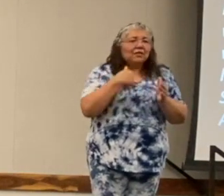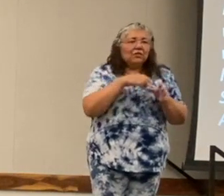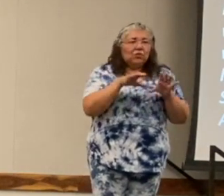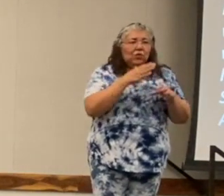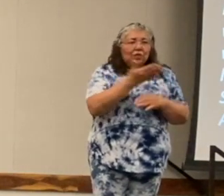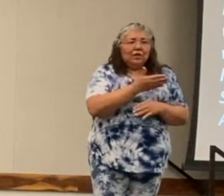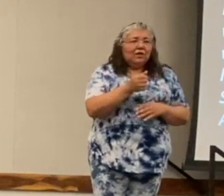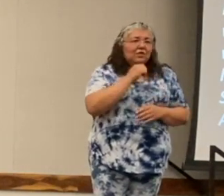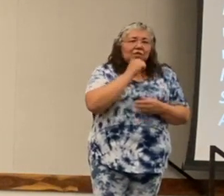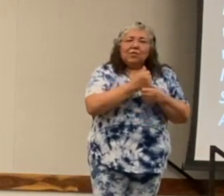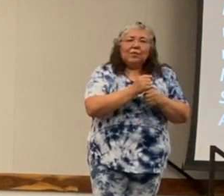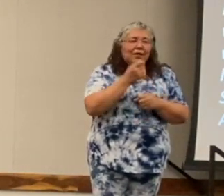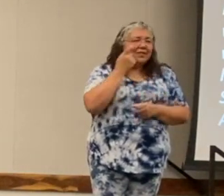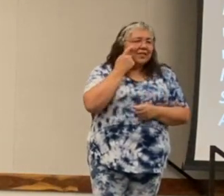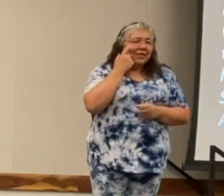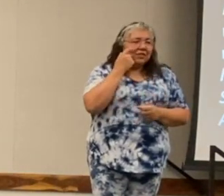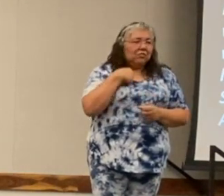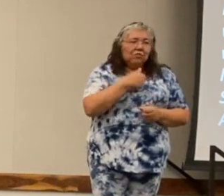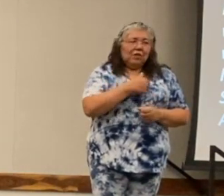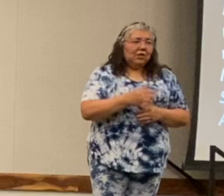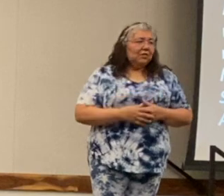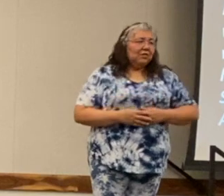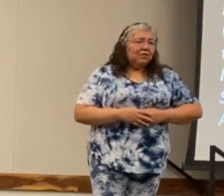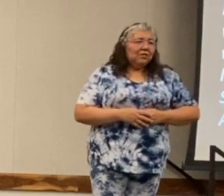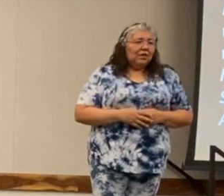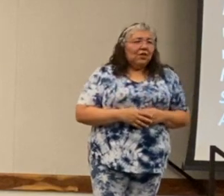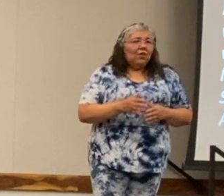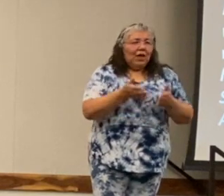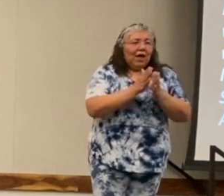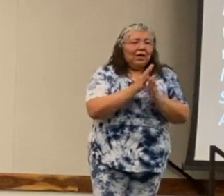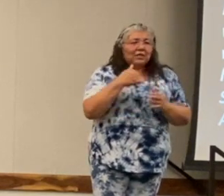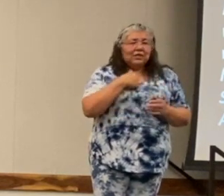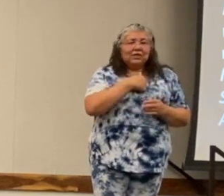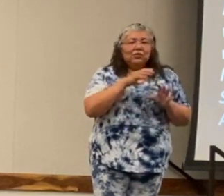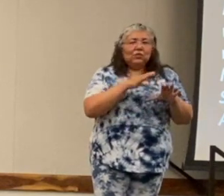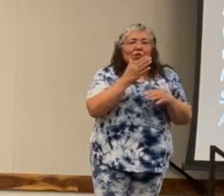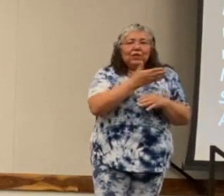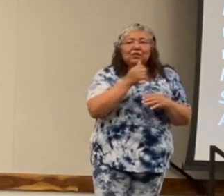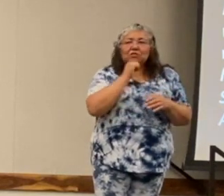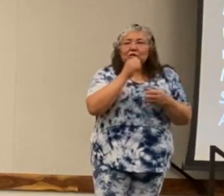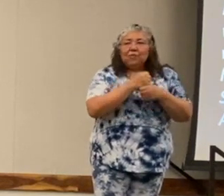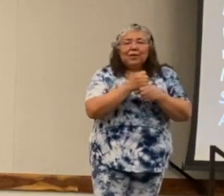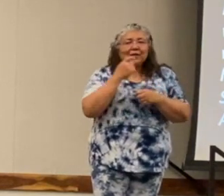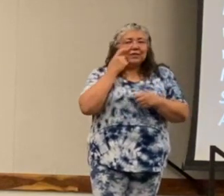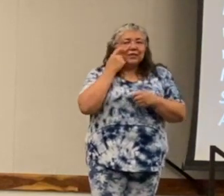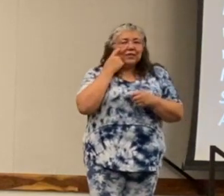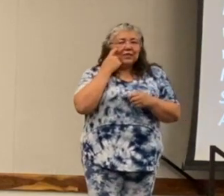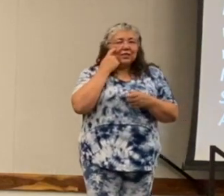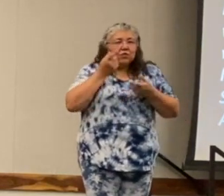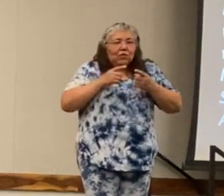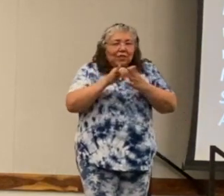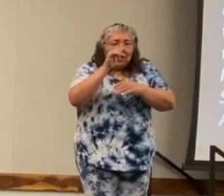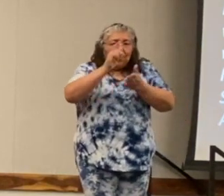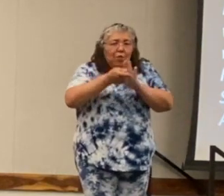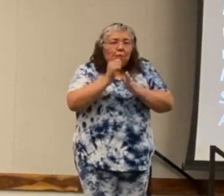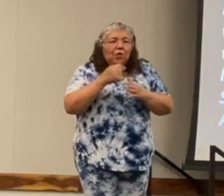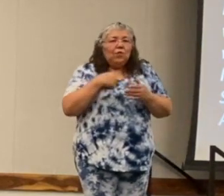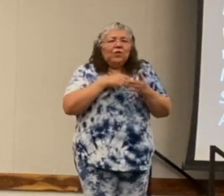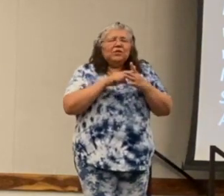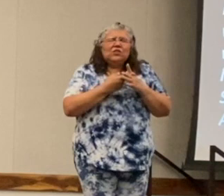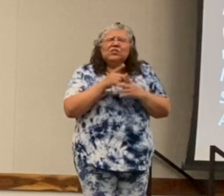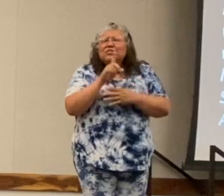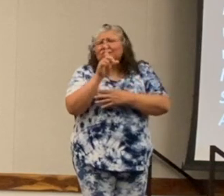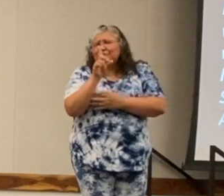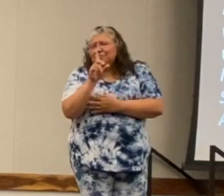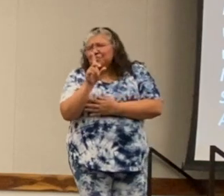things that don't make sense to us. He's going to ask us to do things that don't make sense to us in that moment. And so we start to